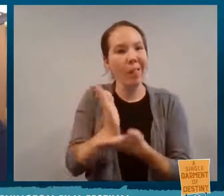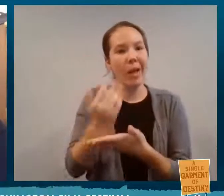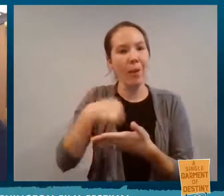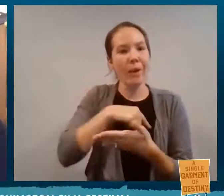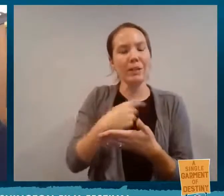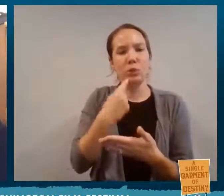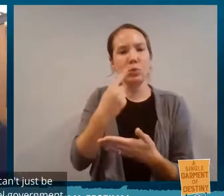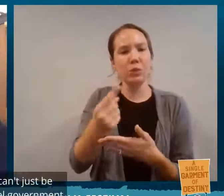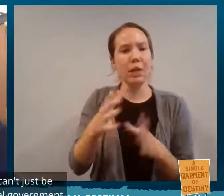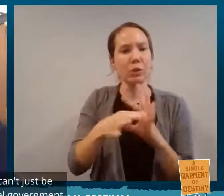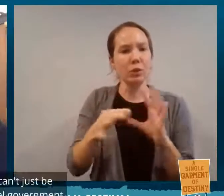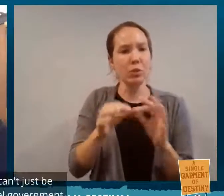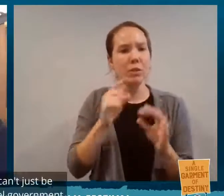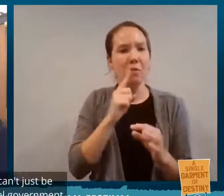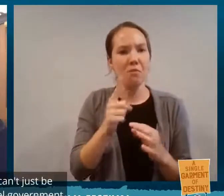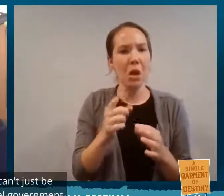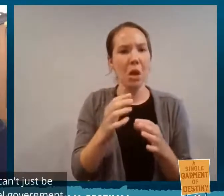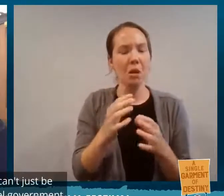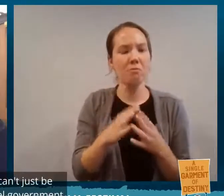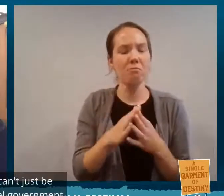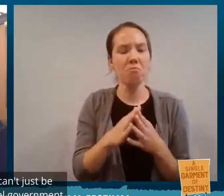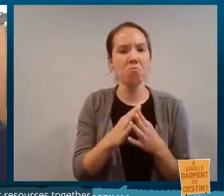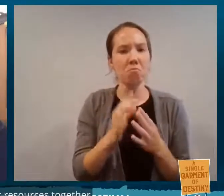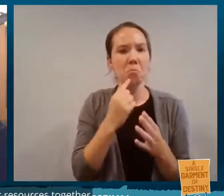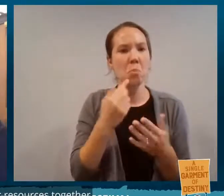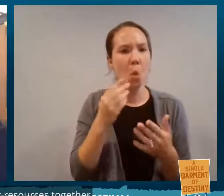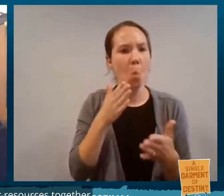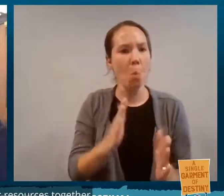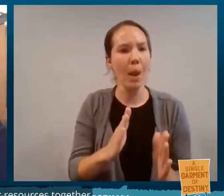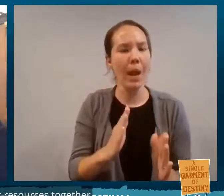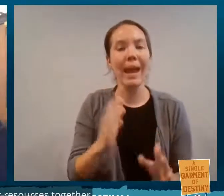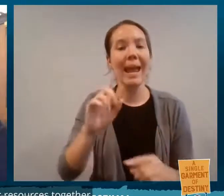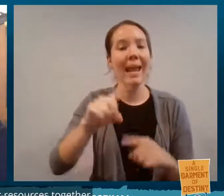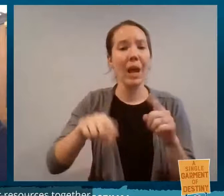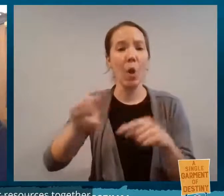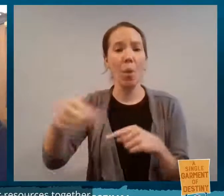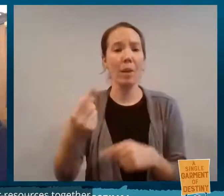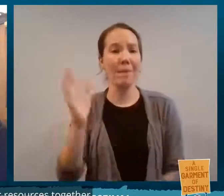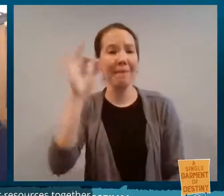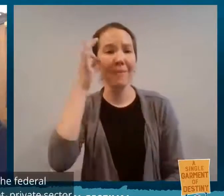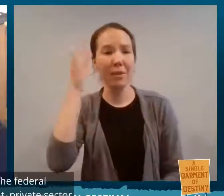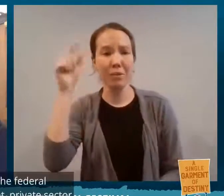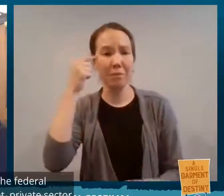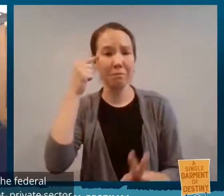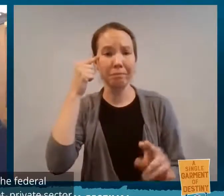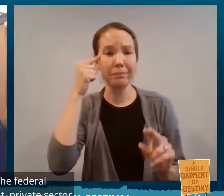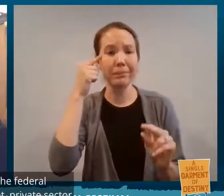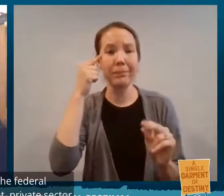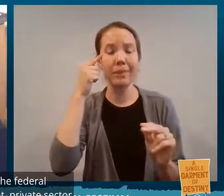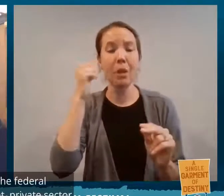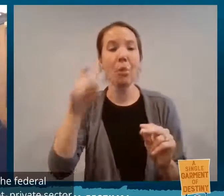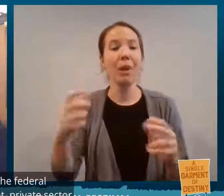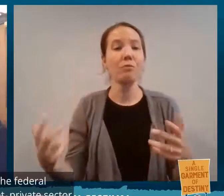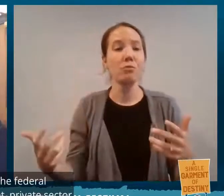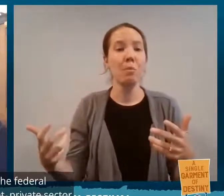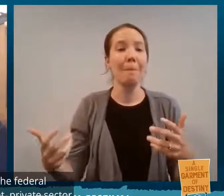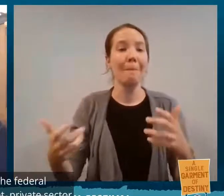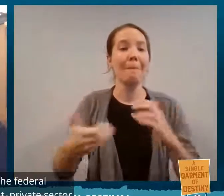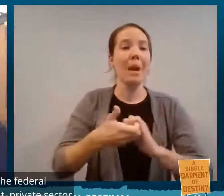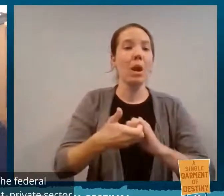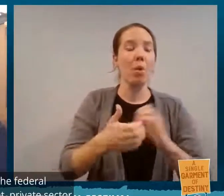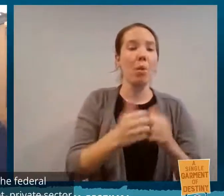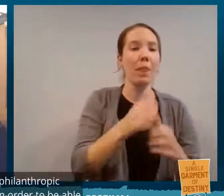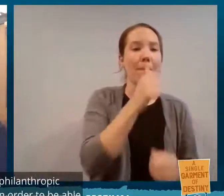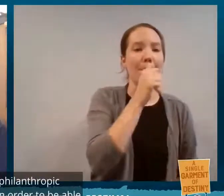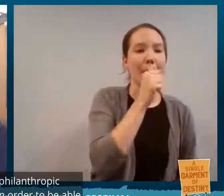way. And it can't just be the federal government. We need to pair resources together with federal government,